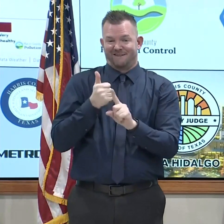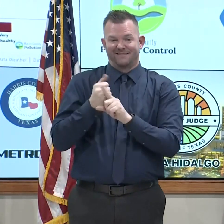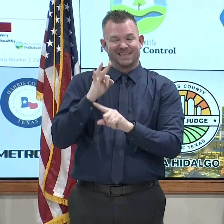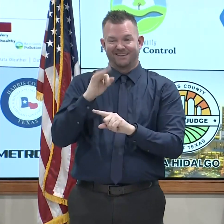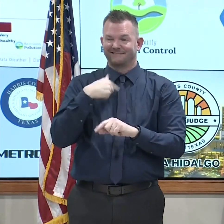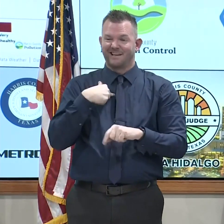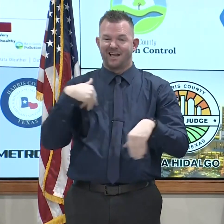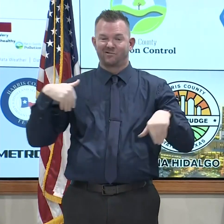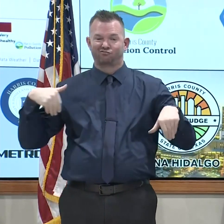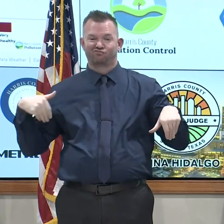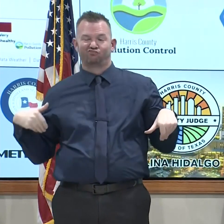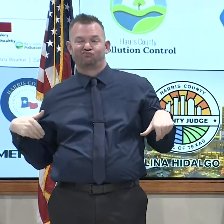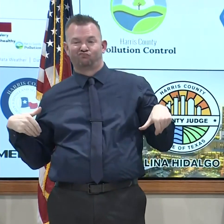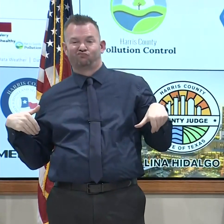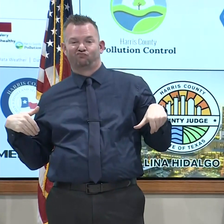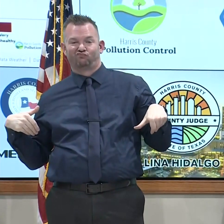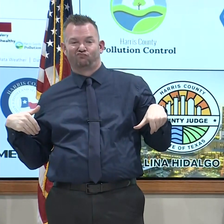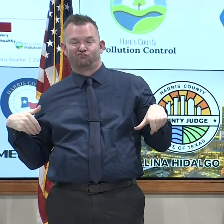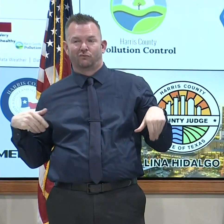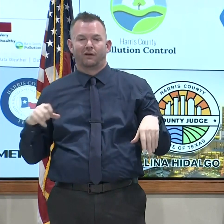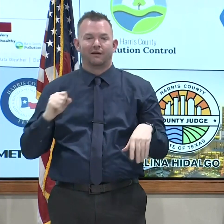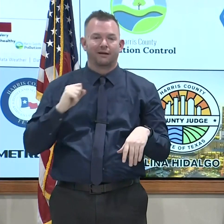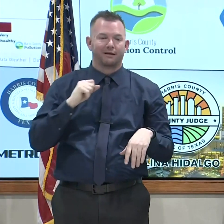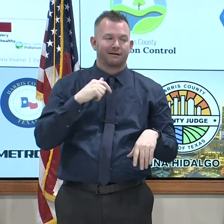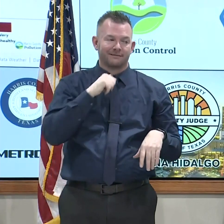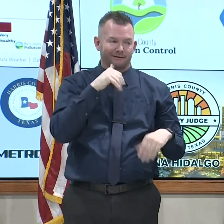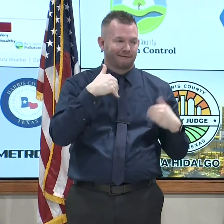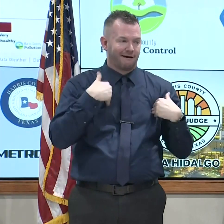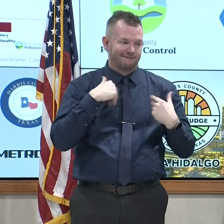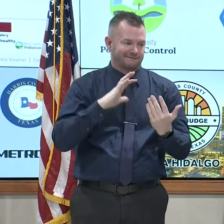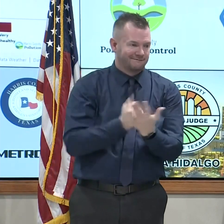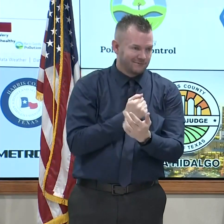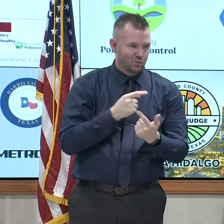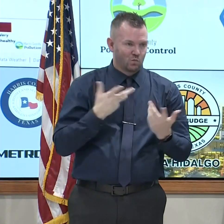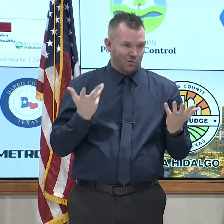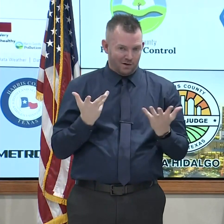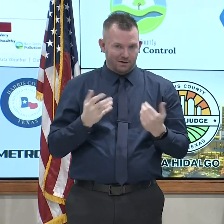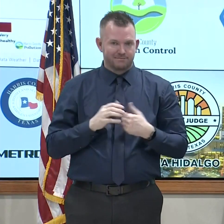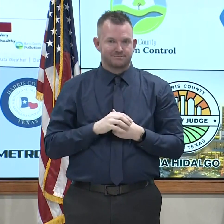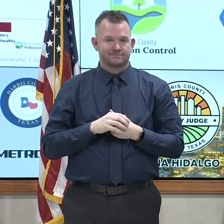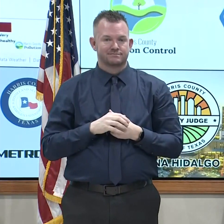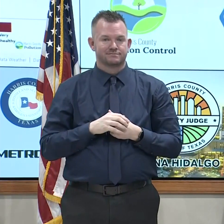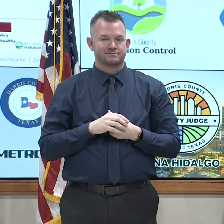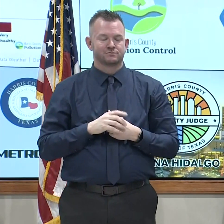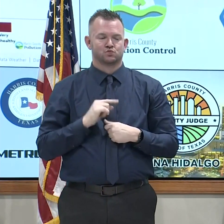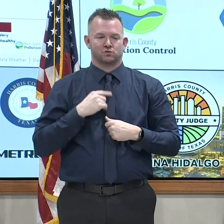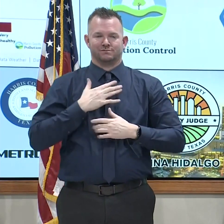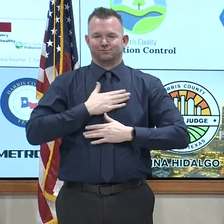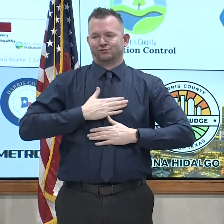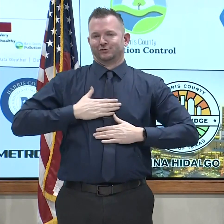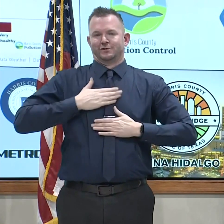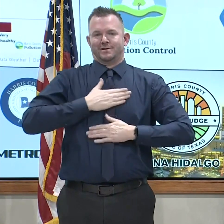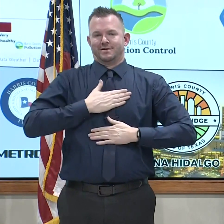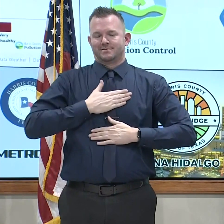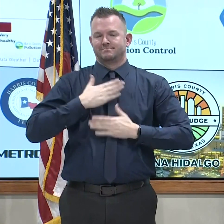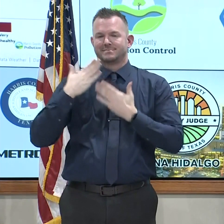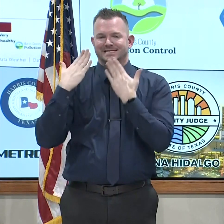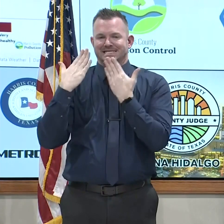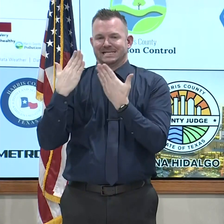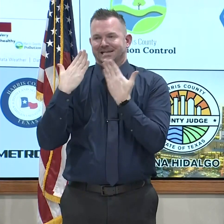to give appreciation gratitude and